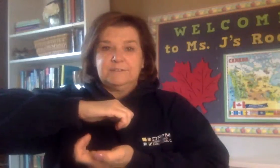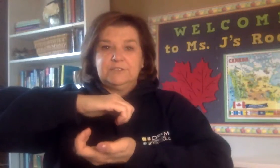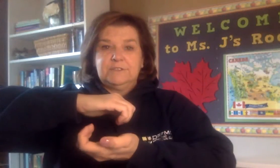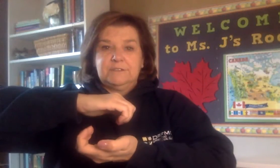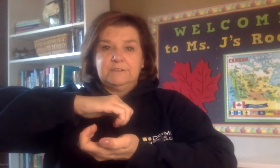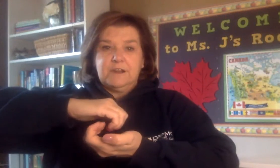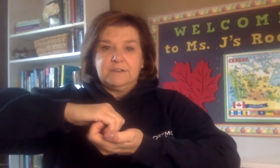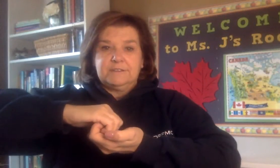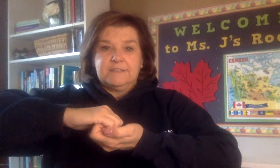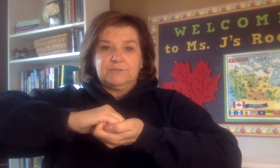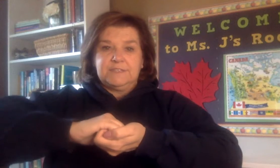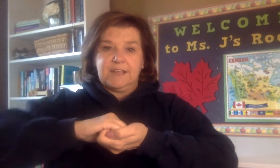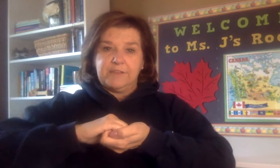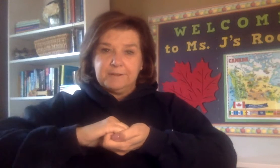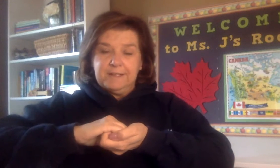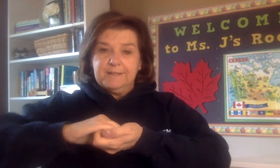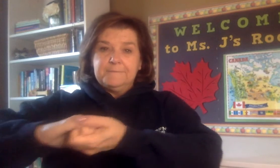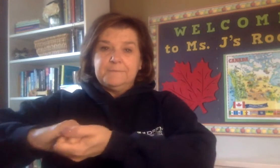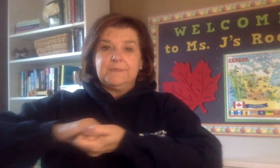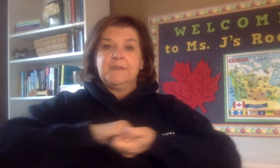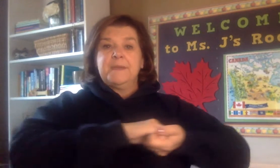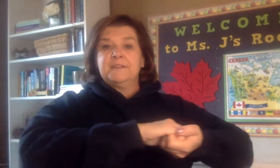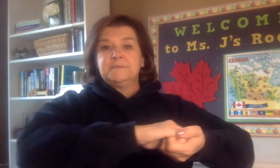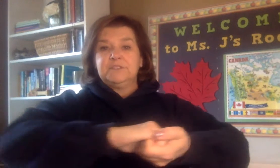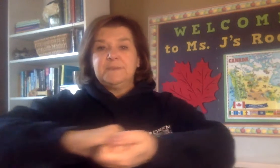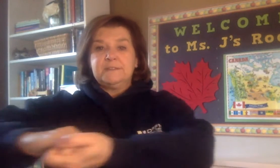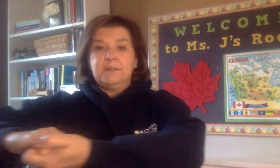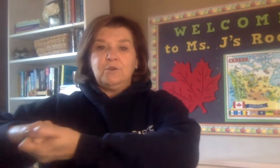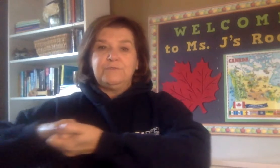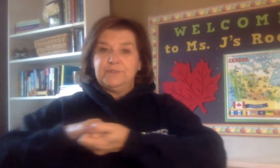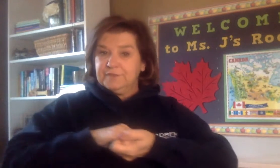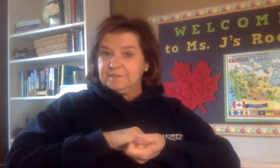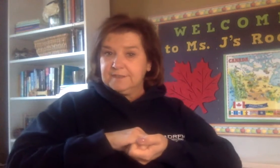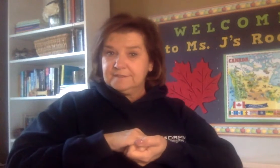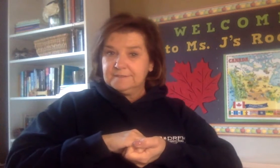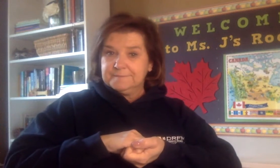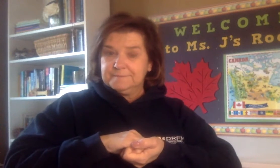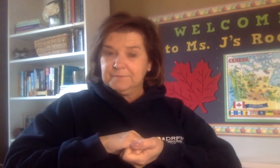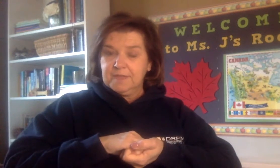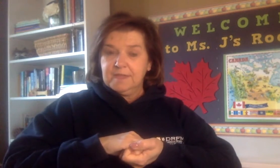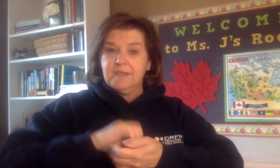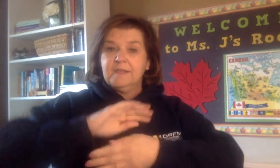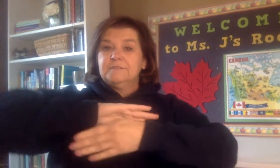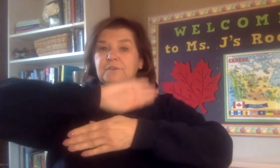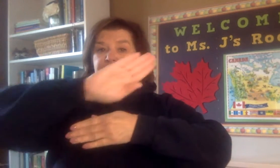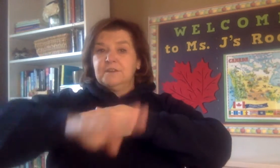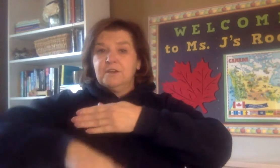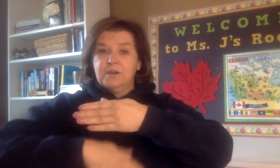two little arcs that join together. Command. And we just make a little oval in front of us. Okay. So in